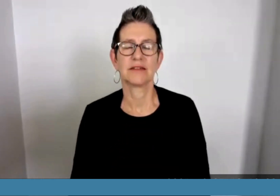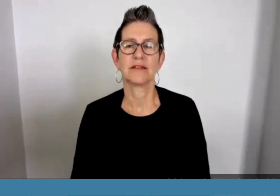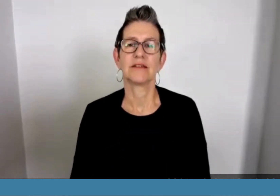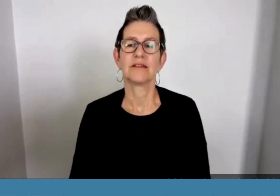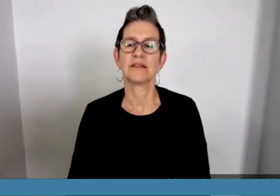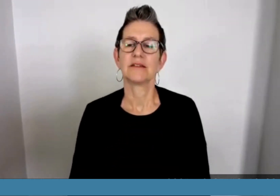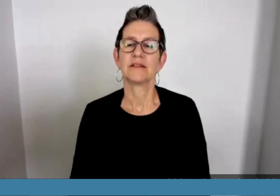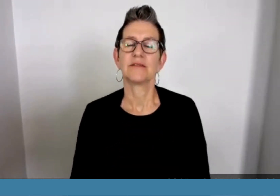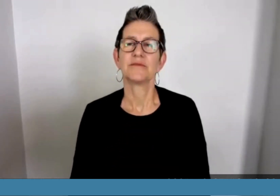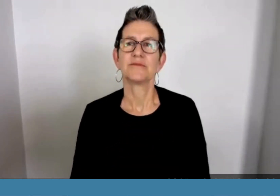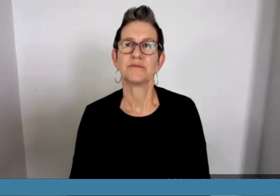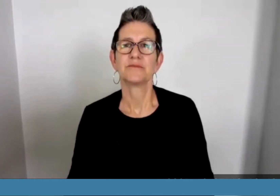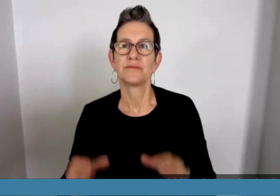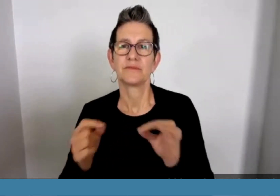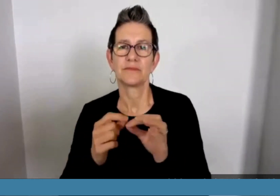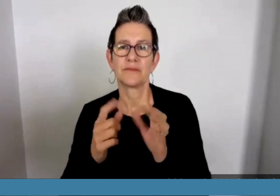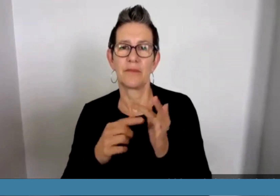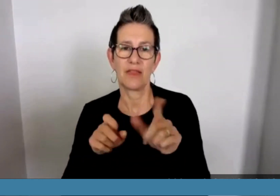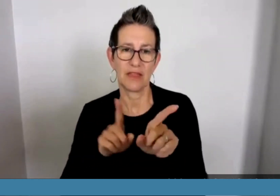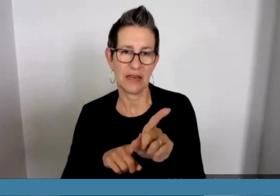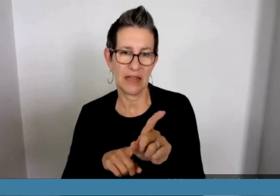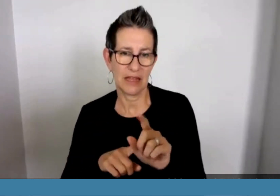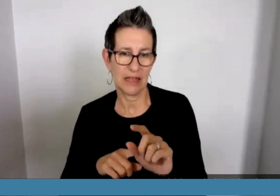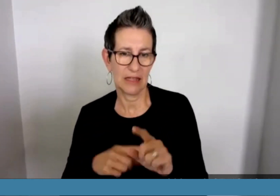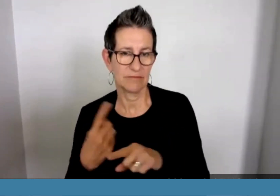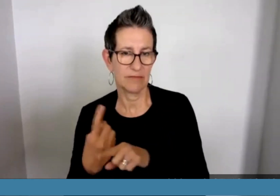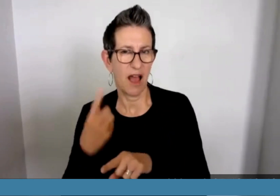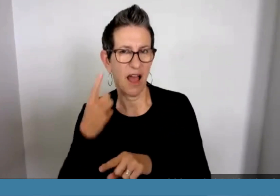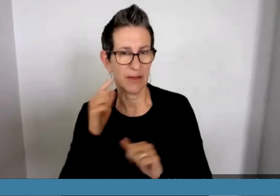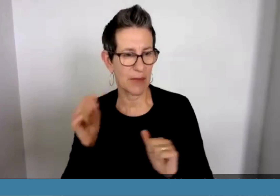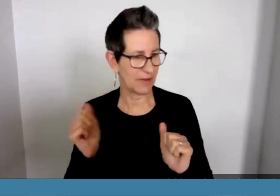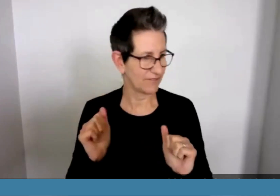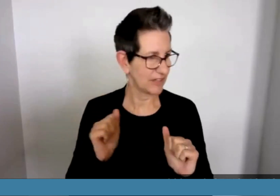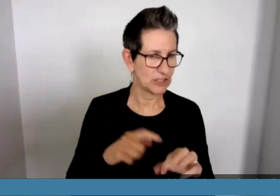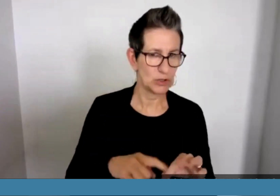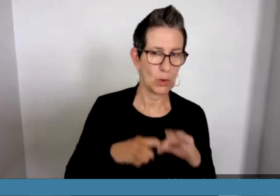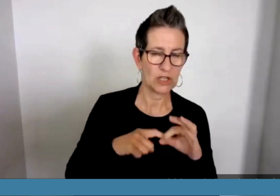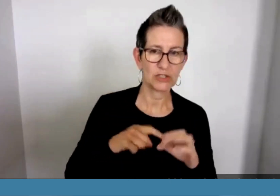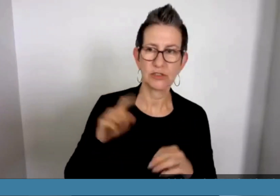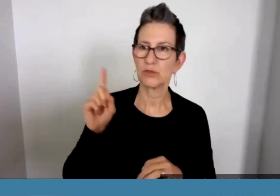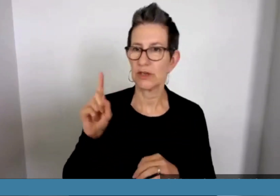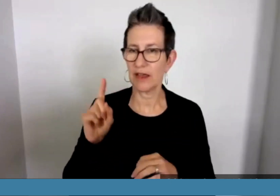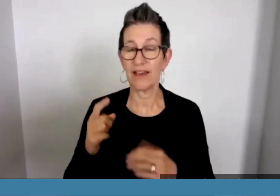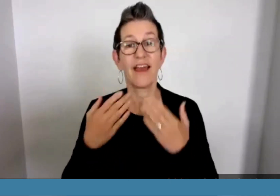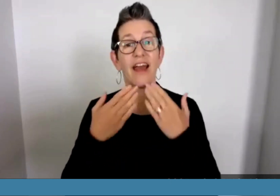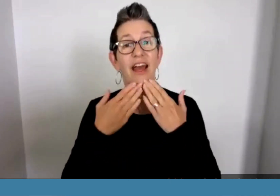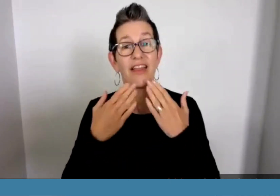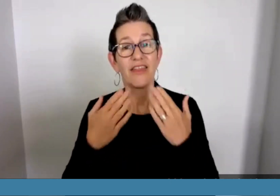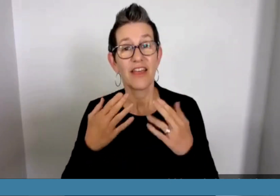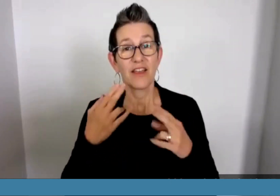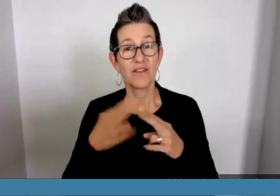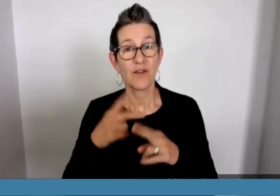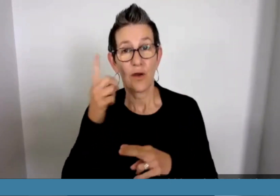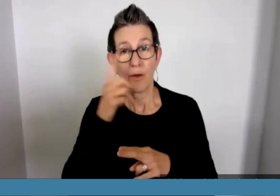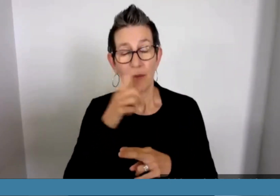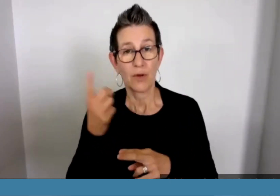Bethany speaking. So it looks like that might be it for questions today. So thank you to those who submitted or